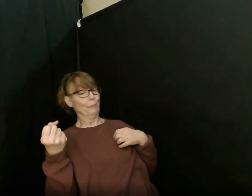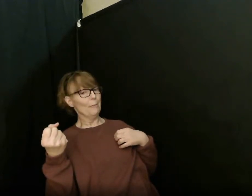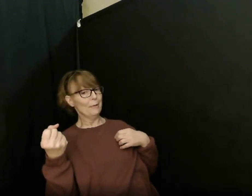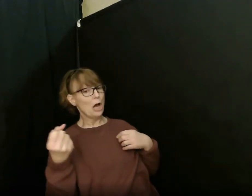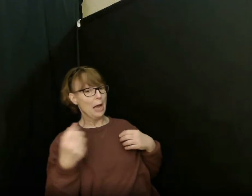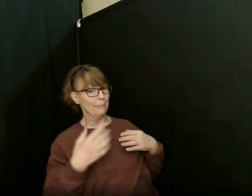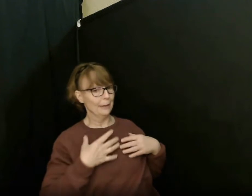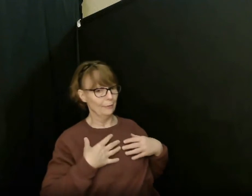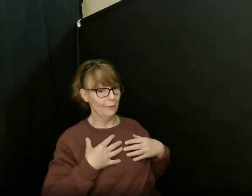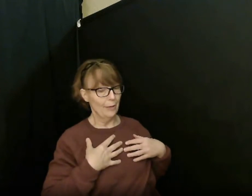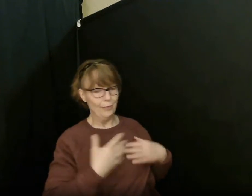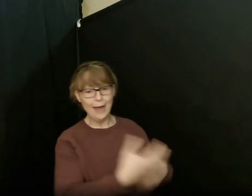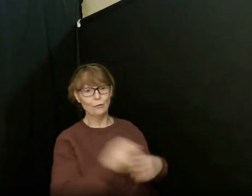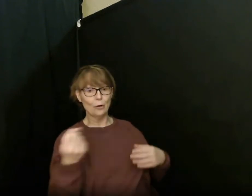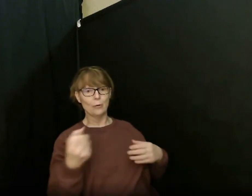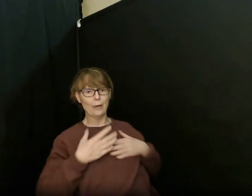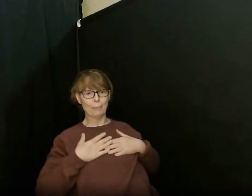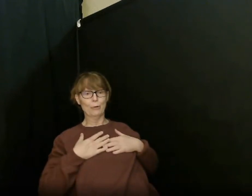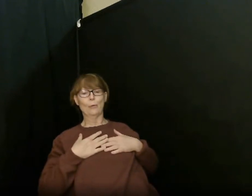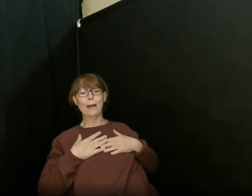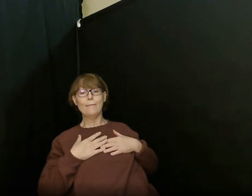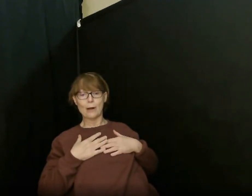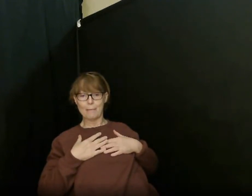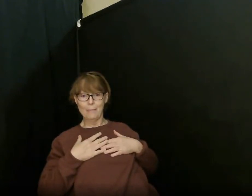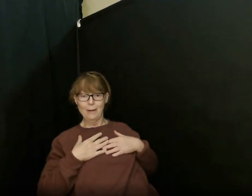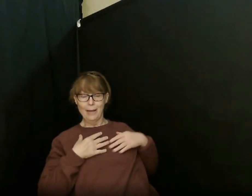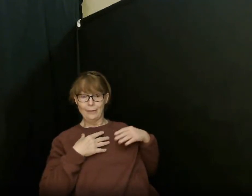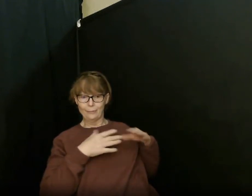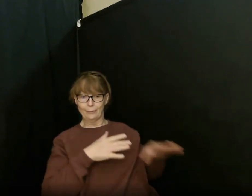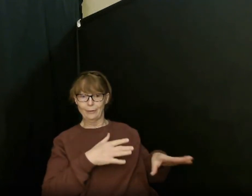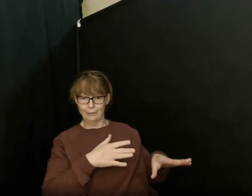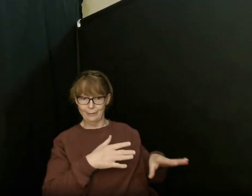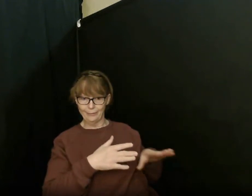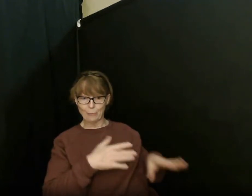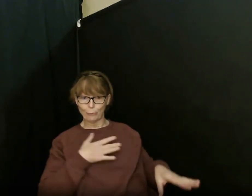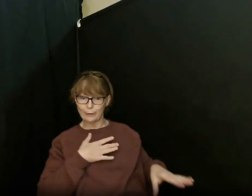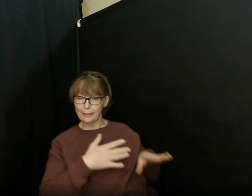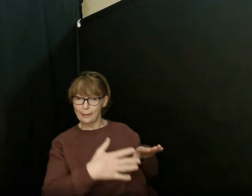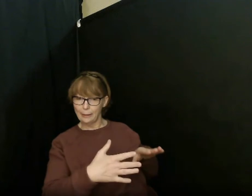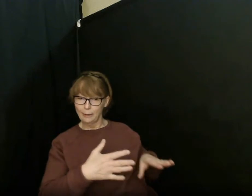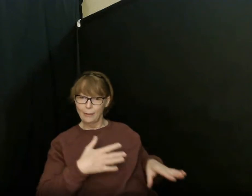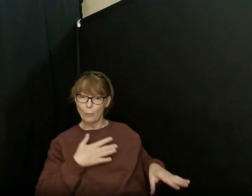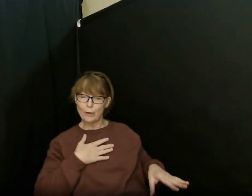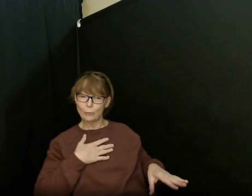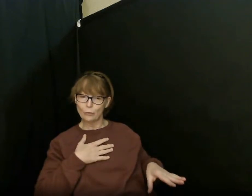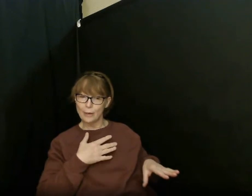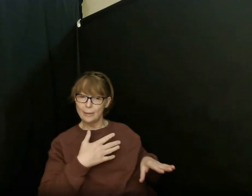Probably not, because that shows I'm pulling away from. Is that really what you were trying to